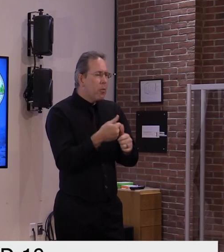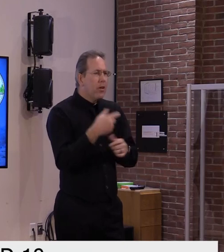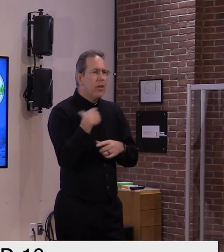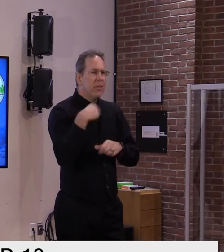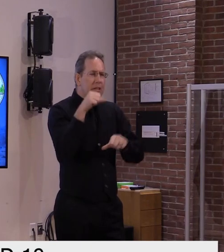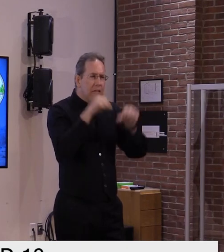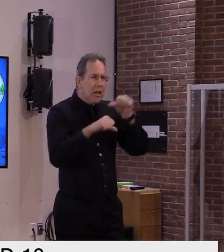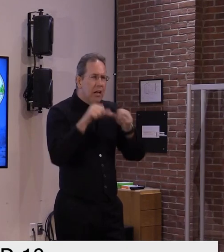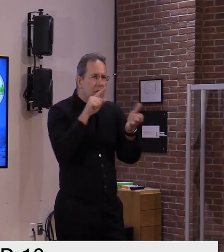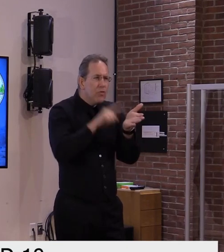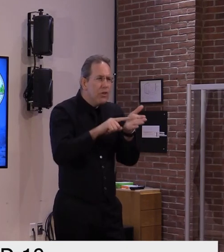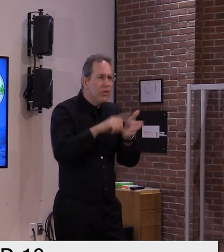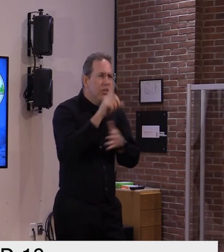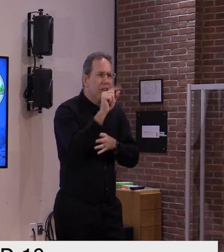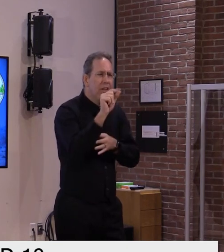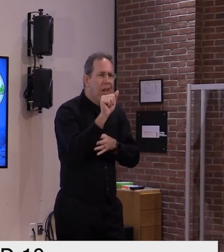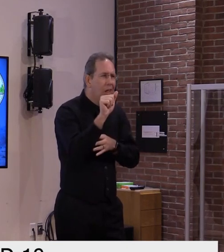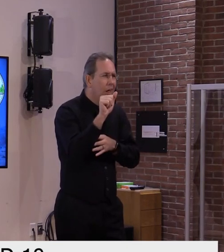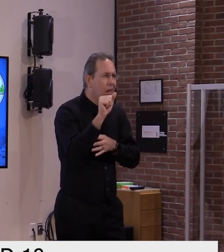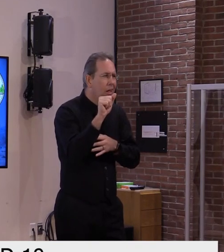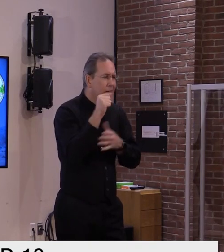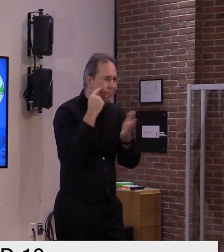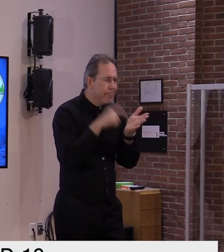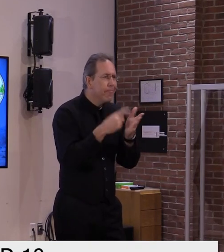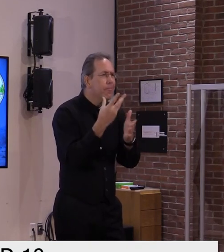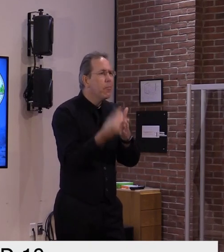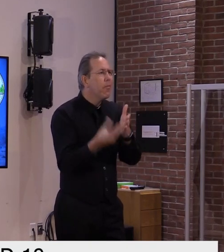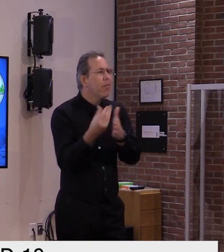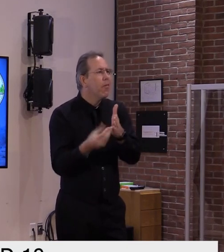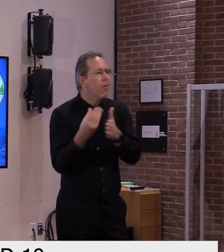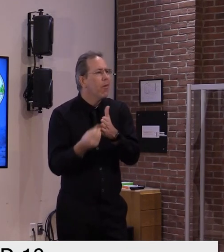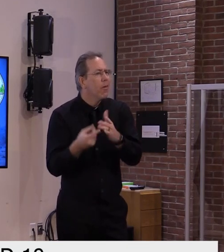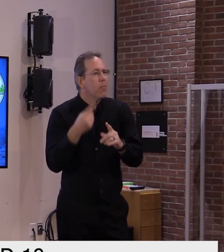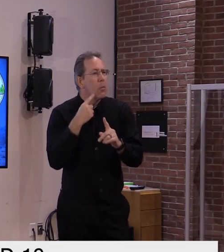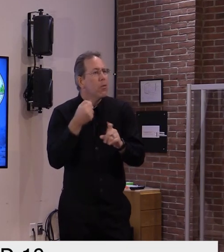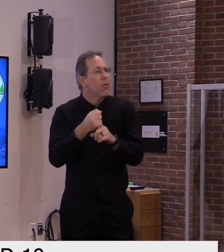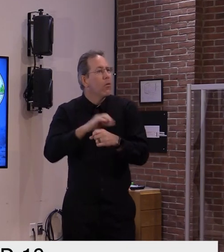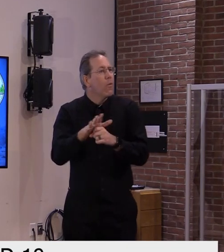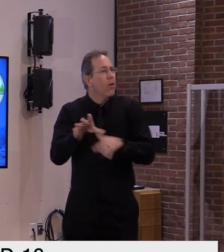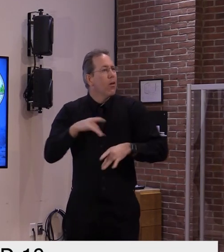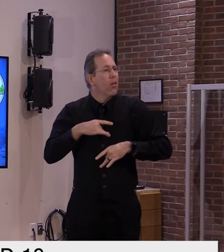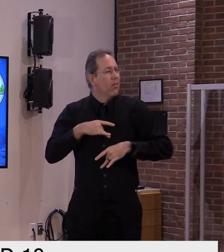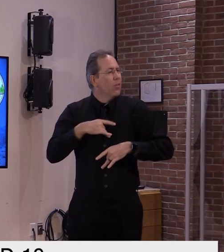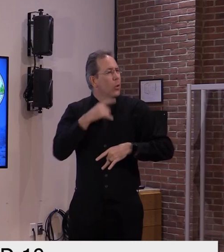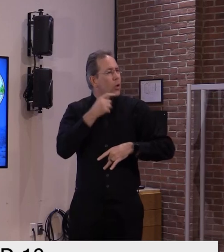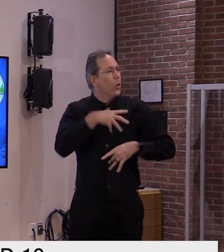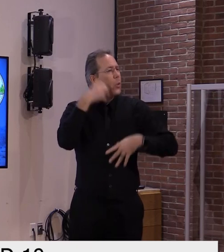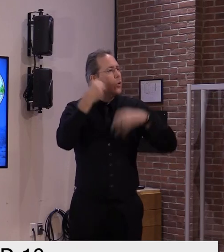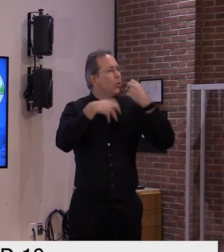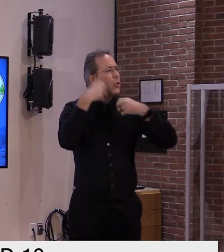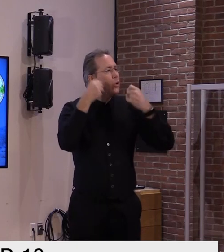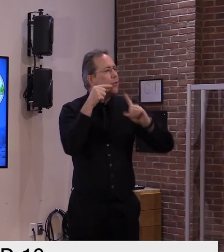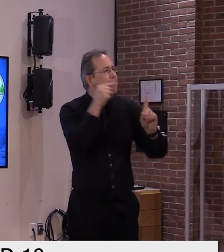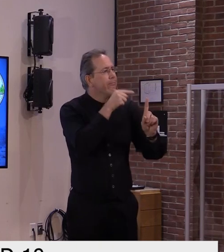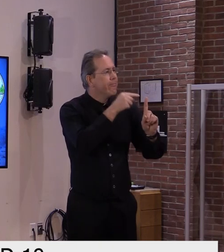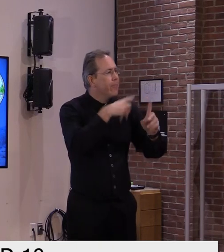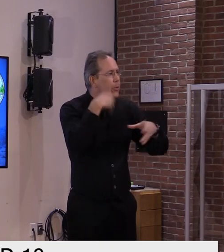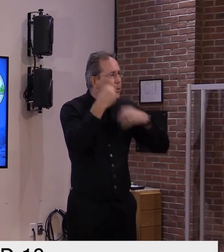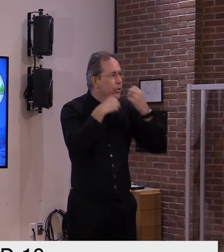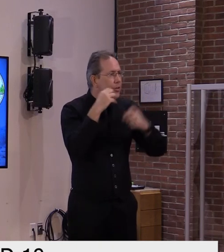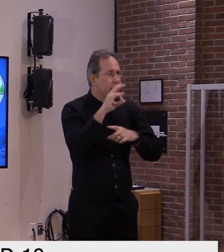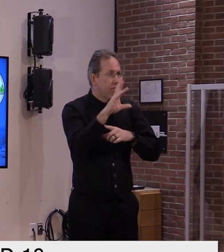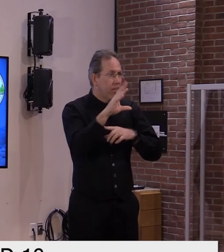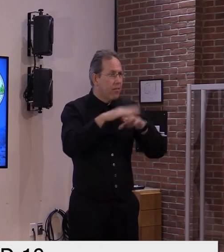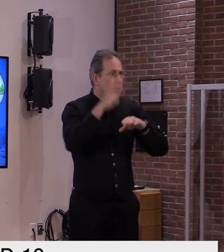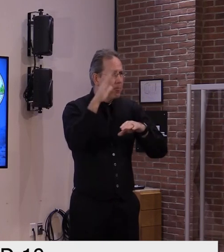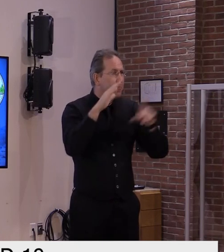risk of dying if they get COVID. And those over 75 are at much greater risk of dying from COVID